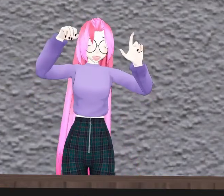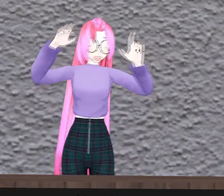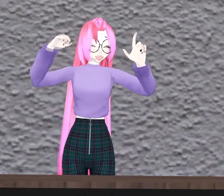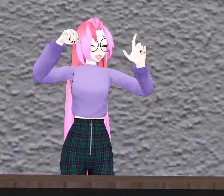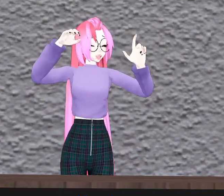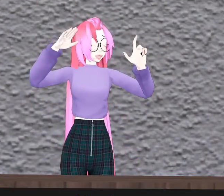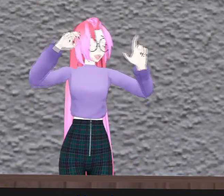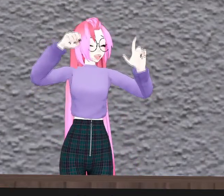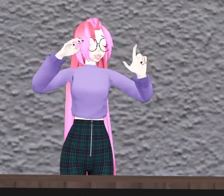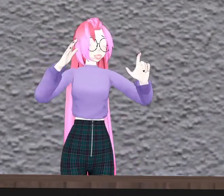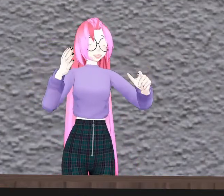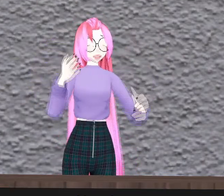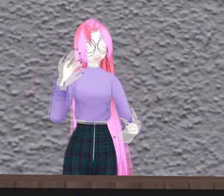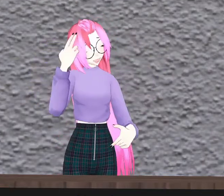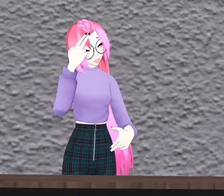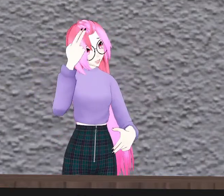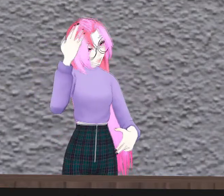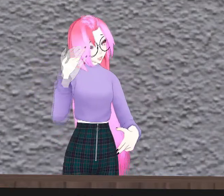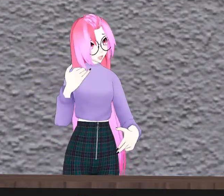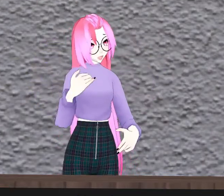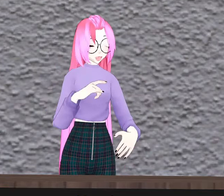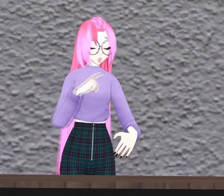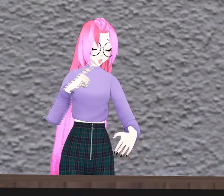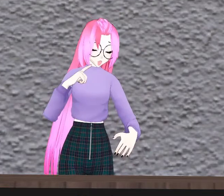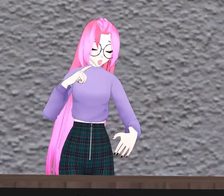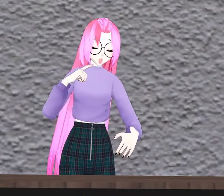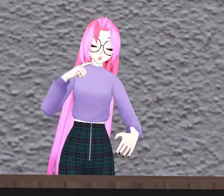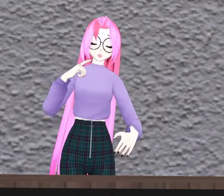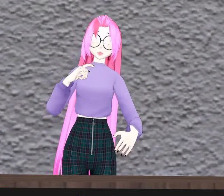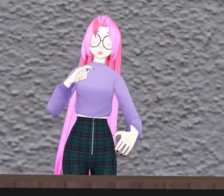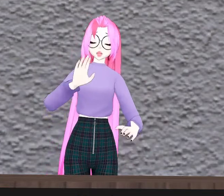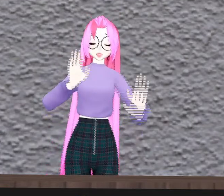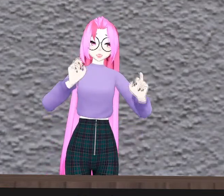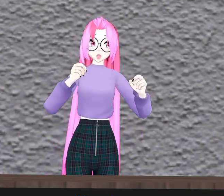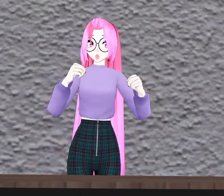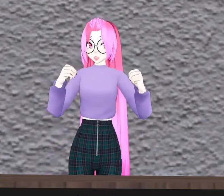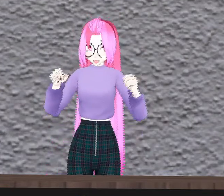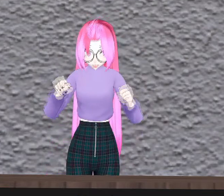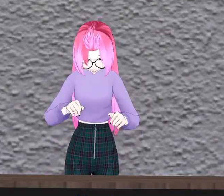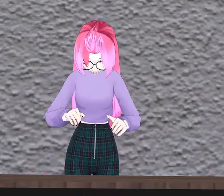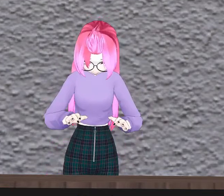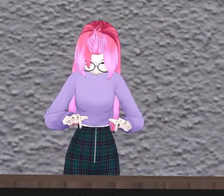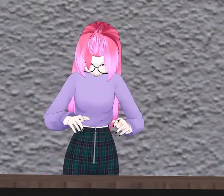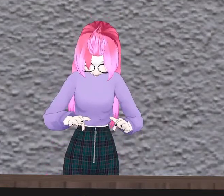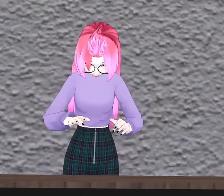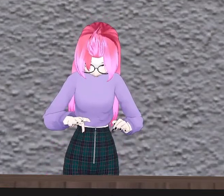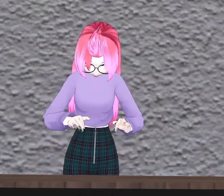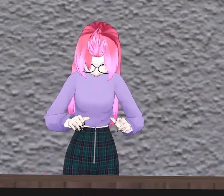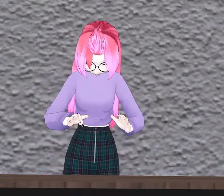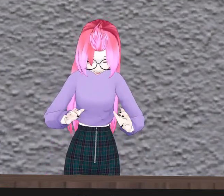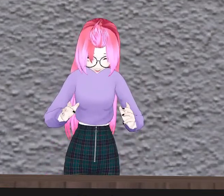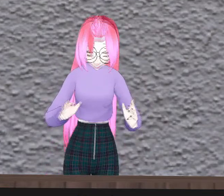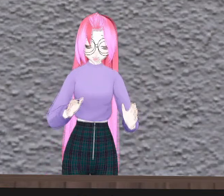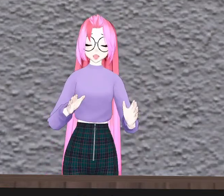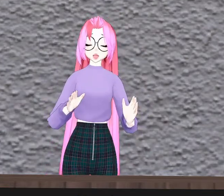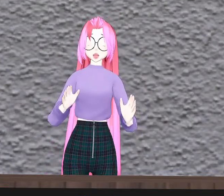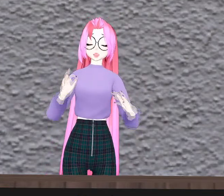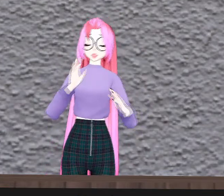it and it will flash. And the reason why, it's for deaf people. So if a deaf person is typing and